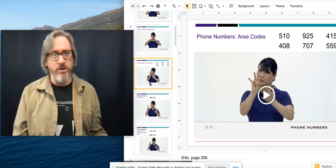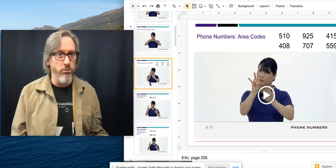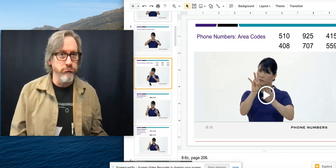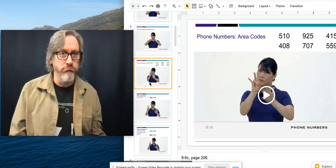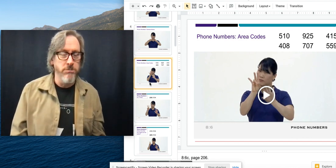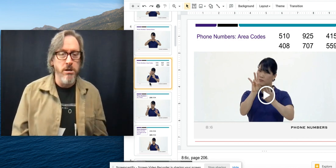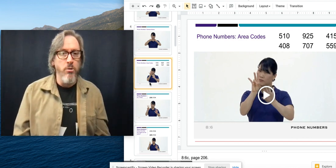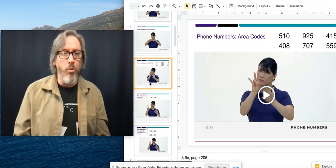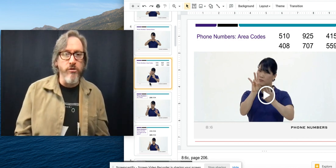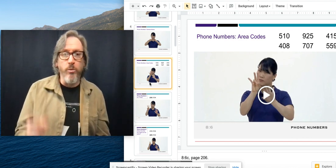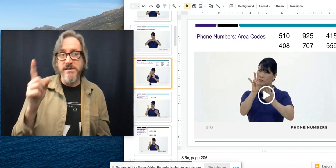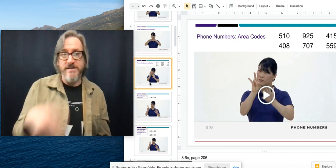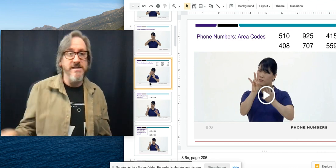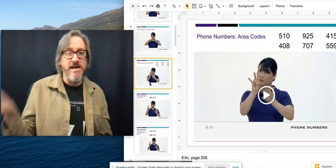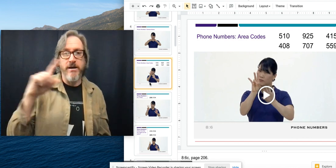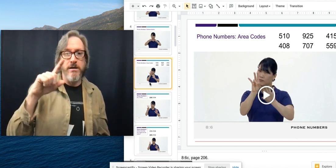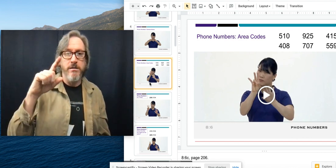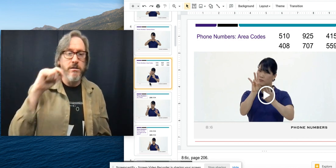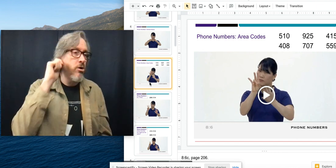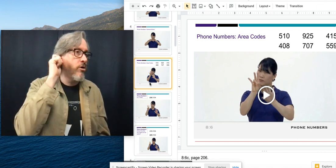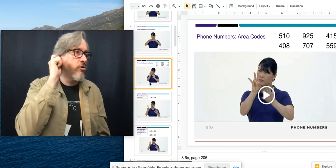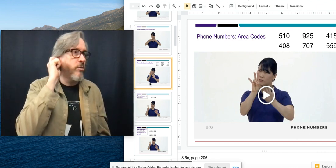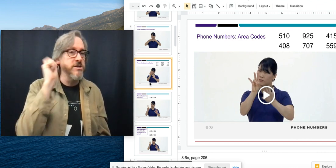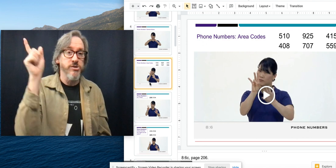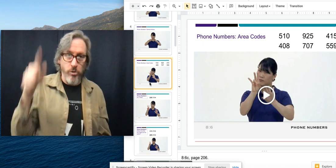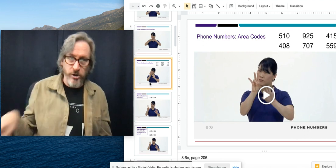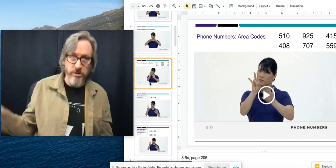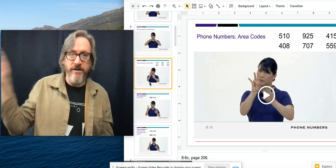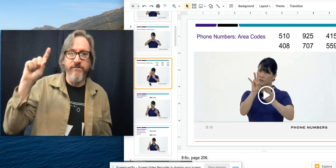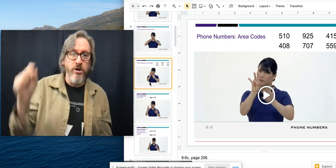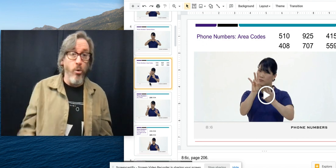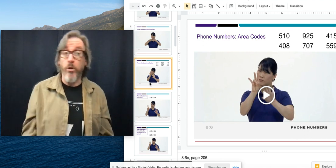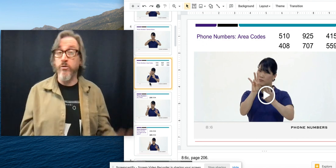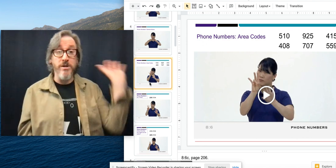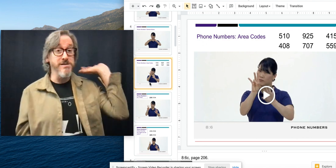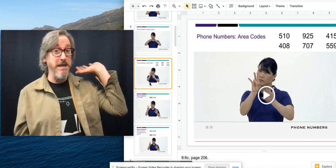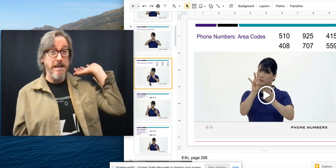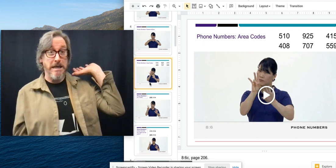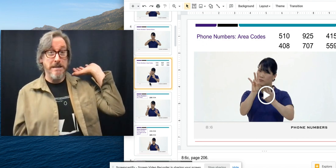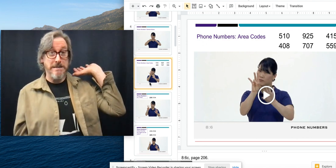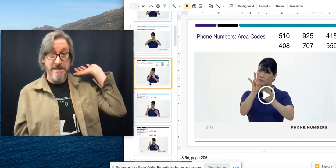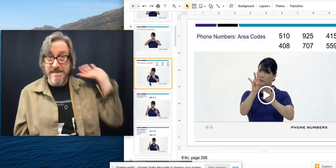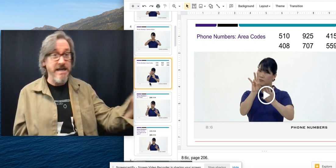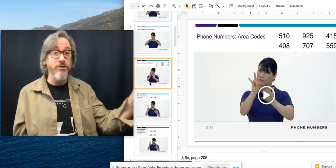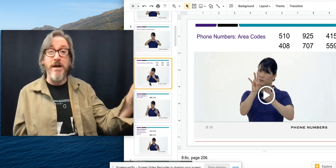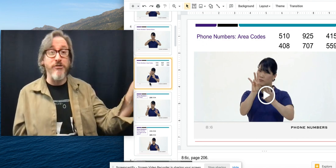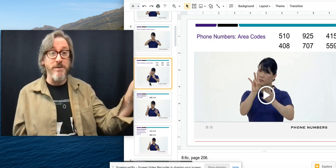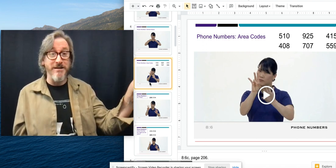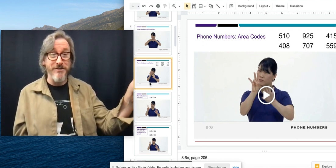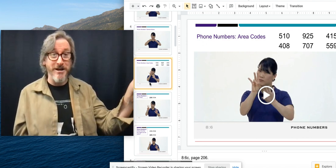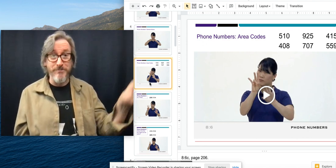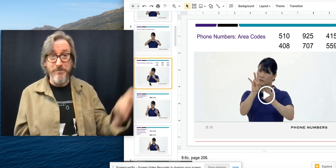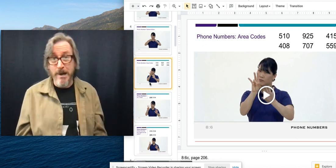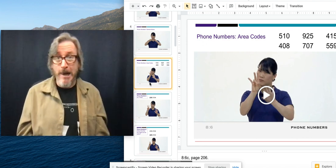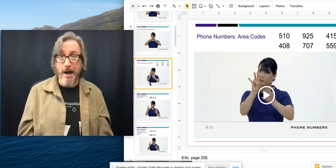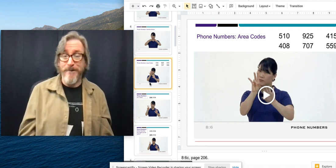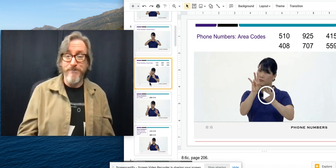about 510. What are the ones in this area? What are the ones where you live? What are the ones in a city you'd rather be